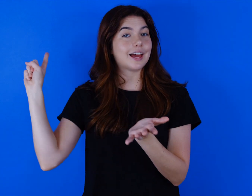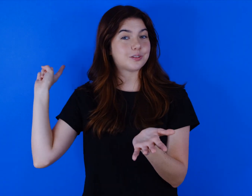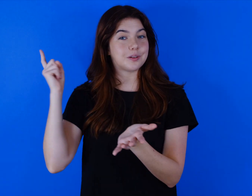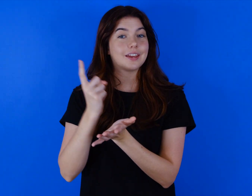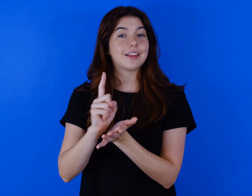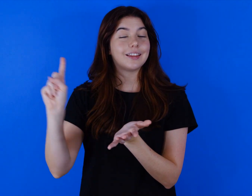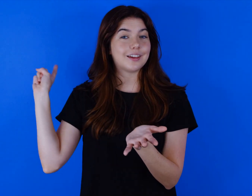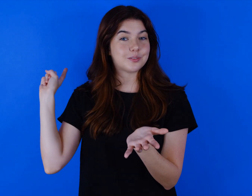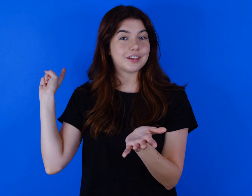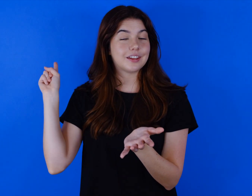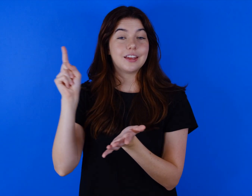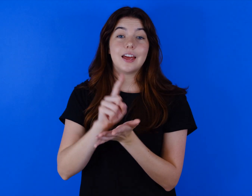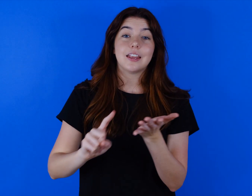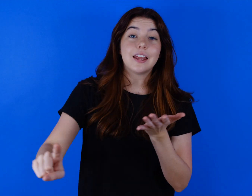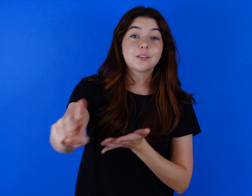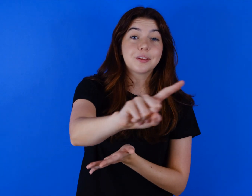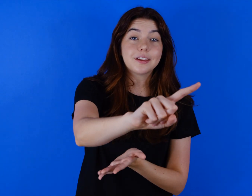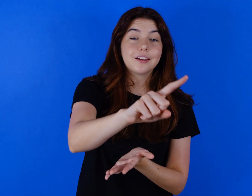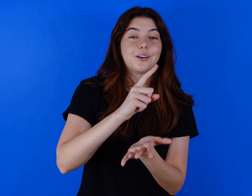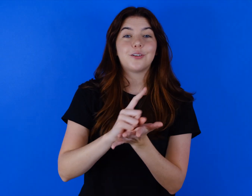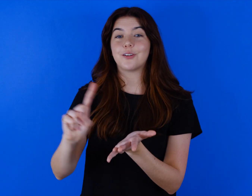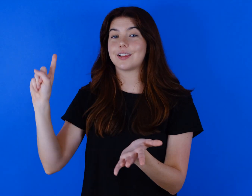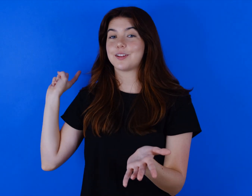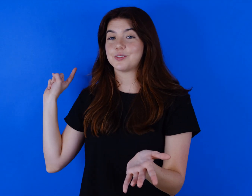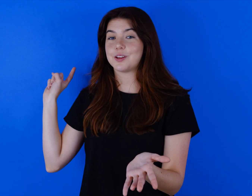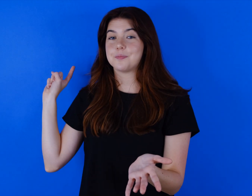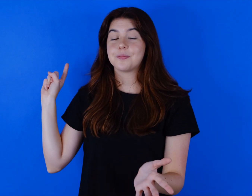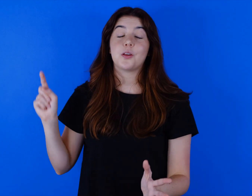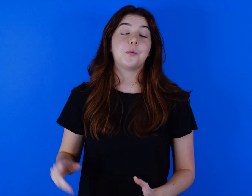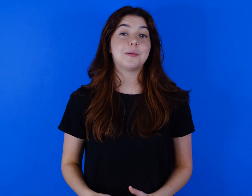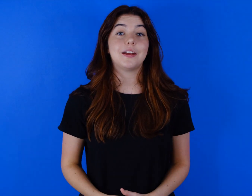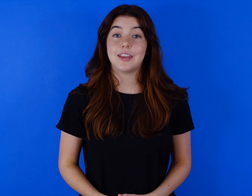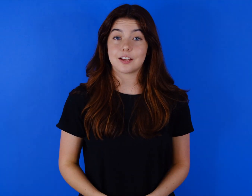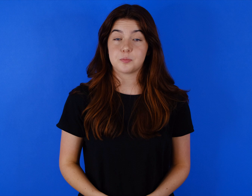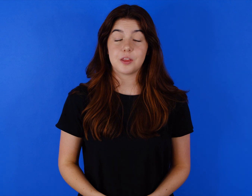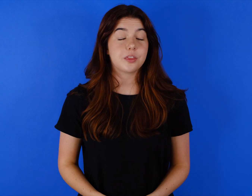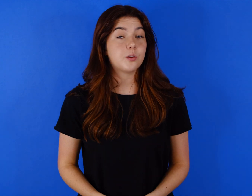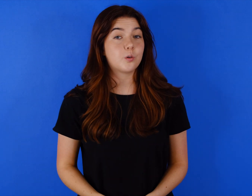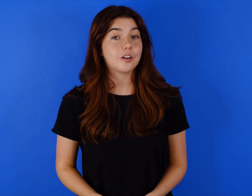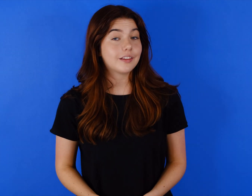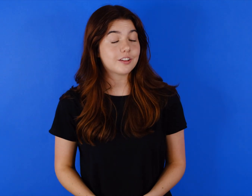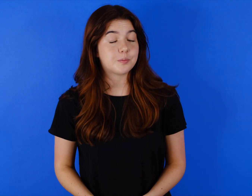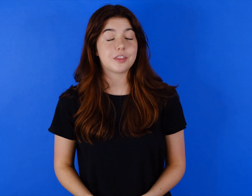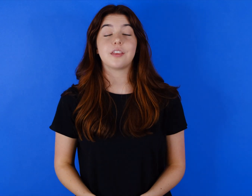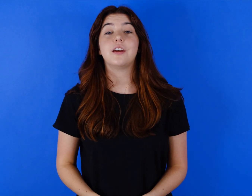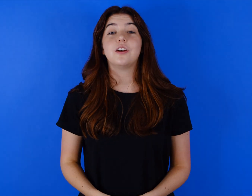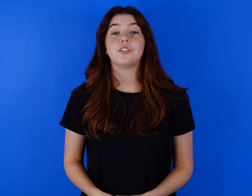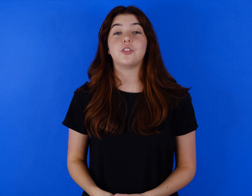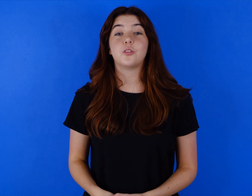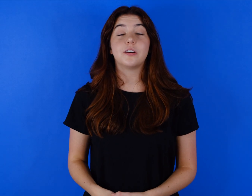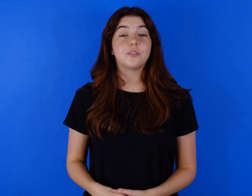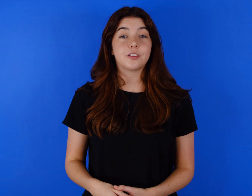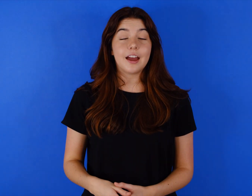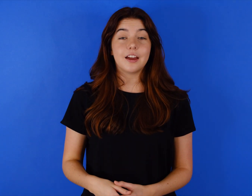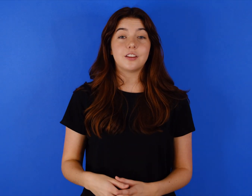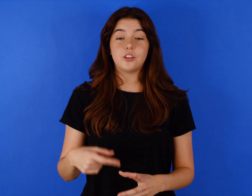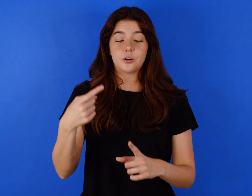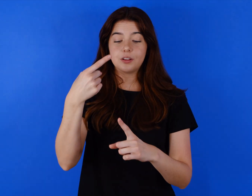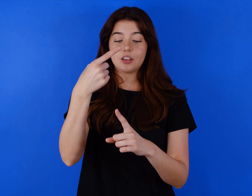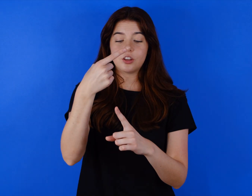week. Next week or last week. What about next month or last month? So for that, you don't really